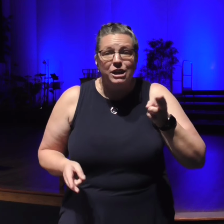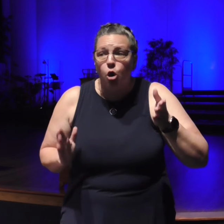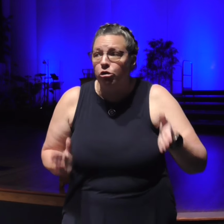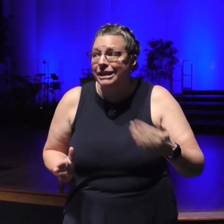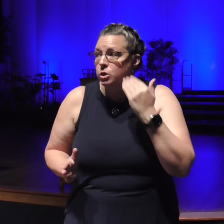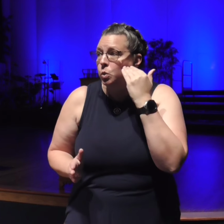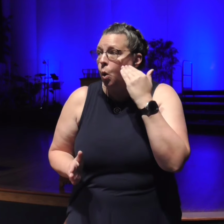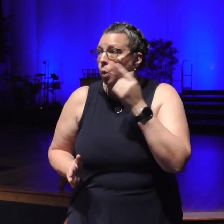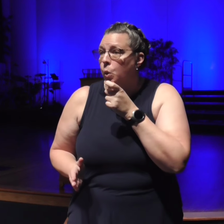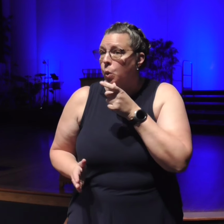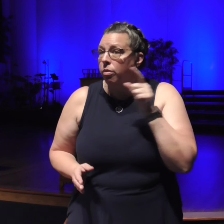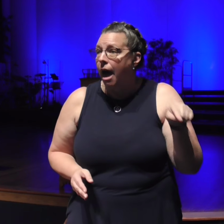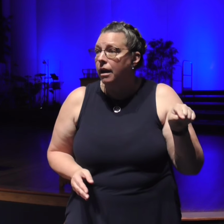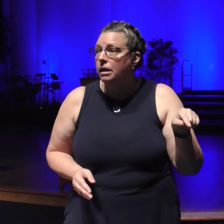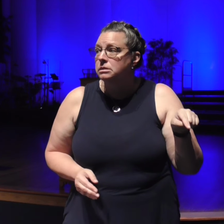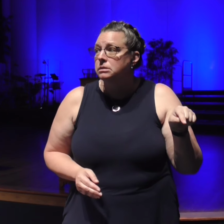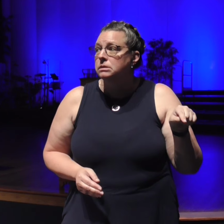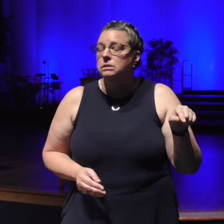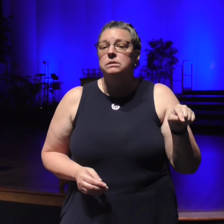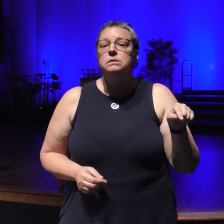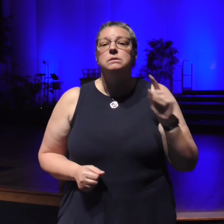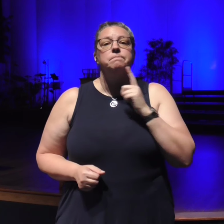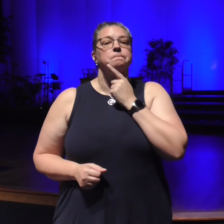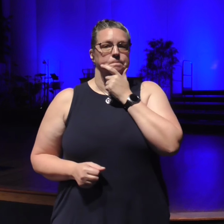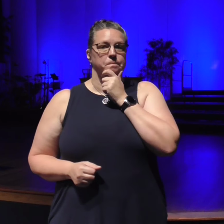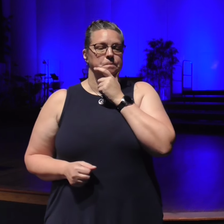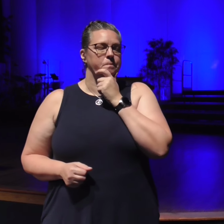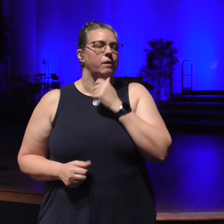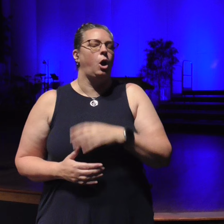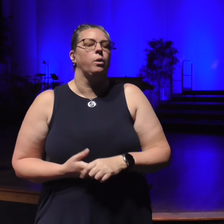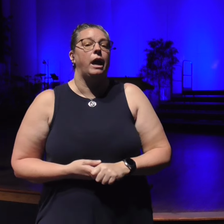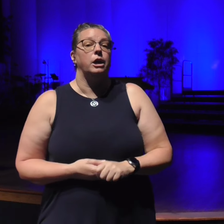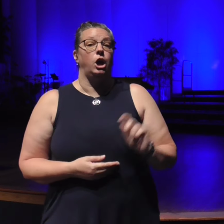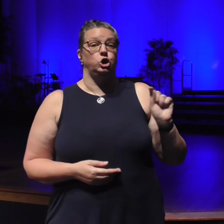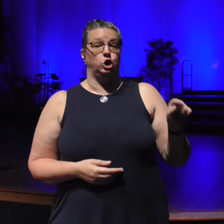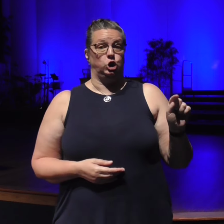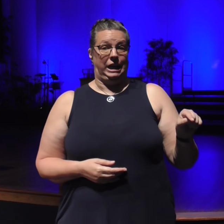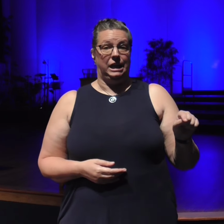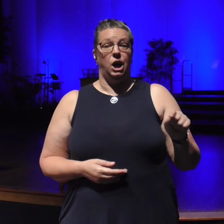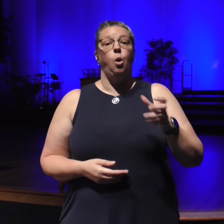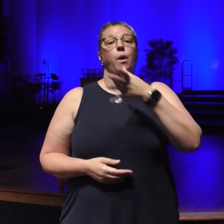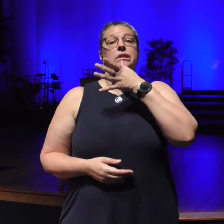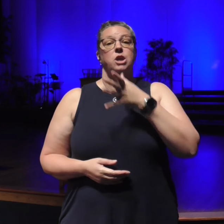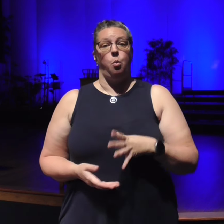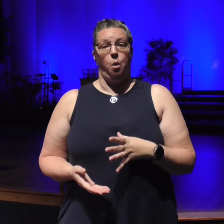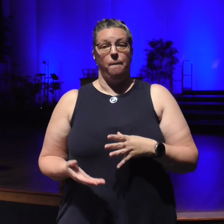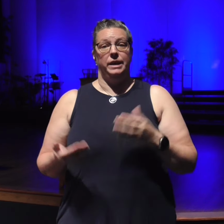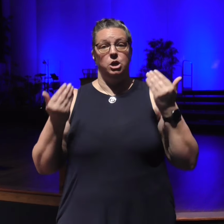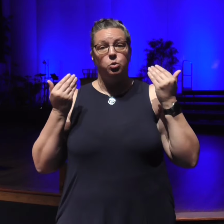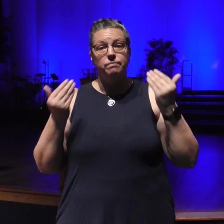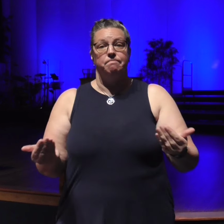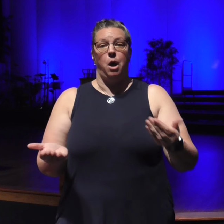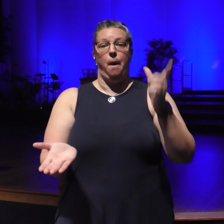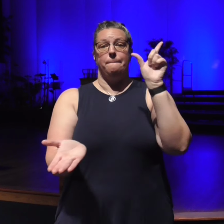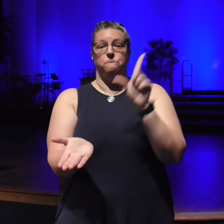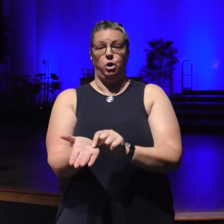Mary Catherine Goddard is? Well, she was the woman who printed the